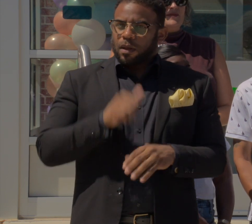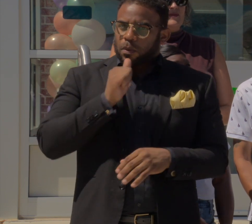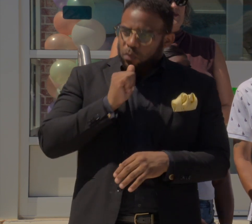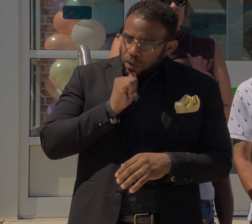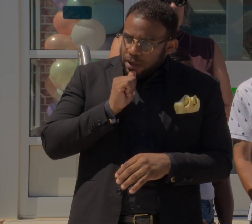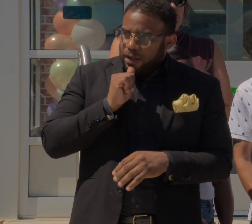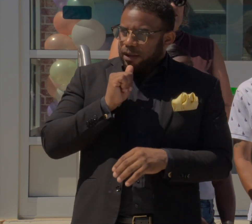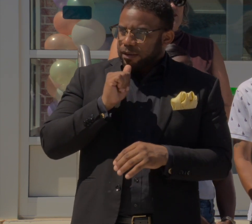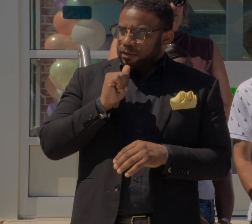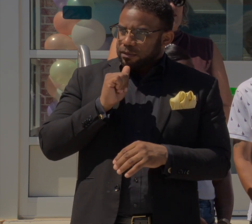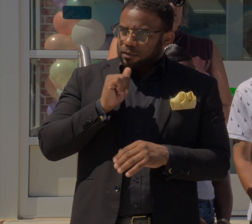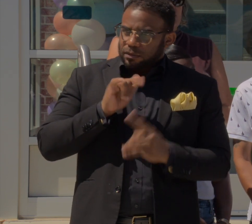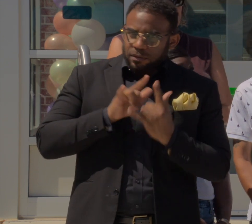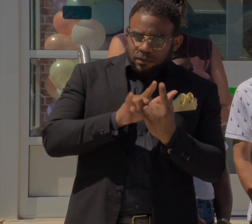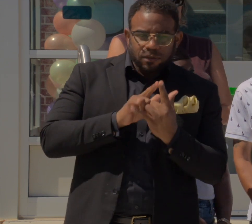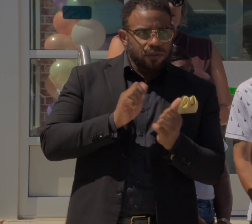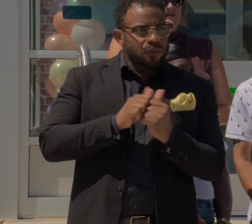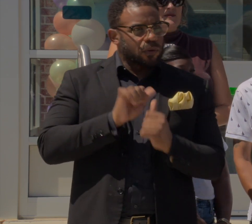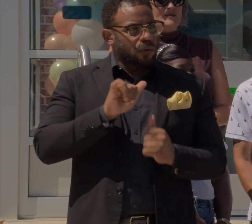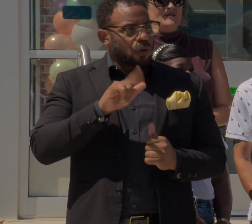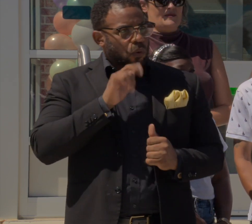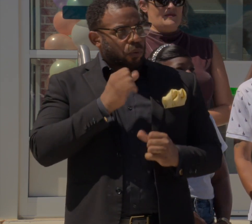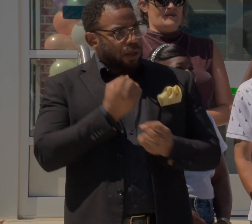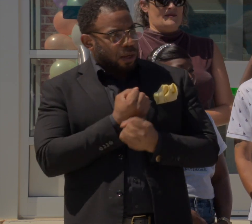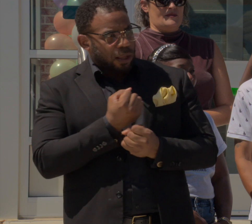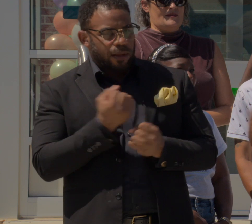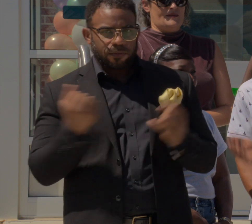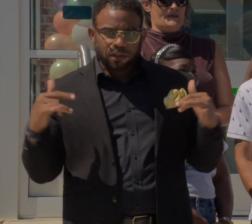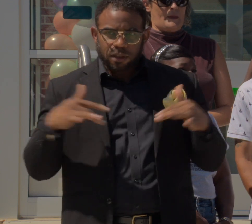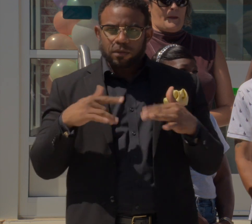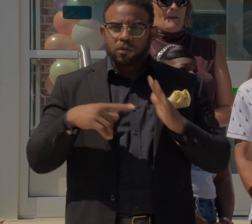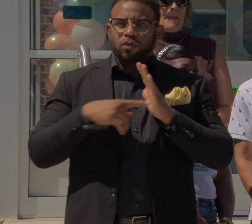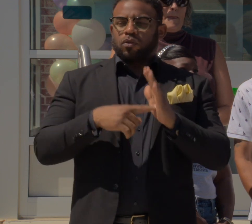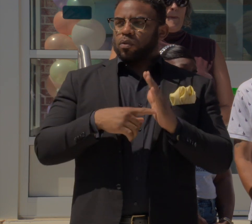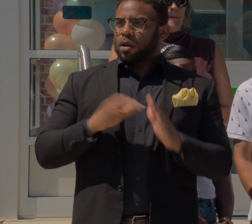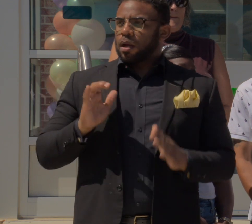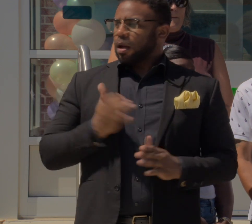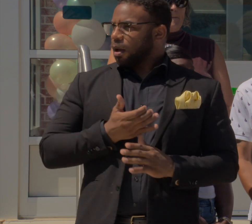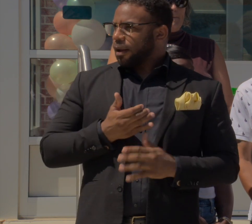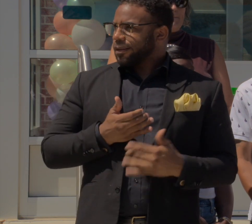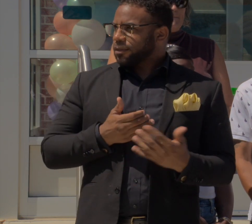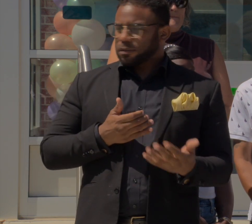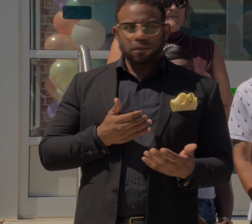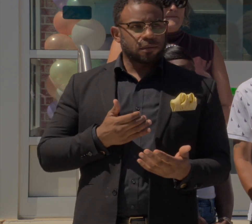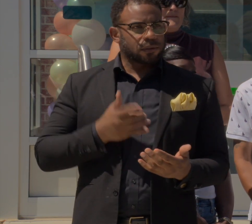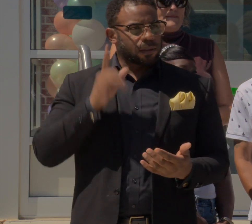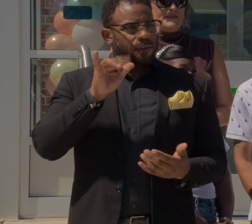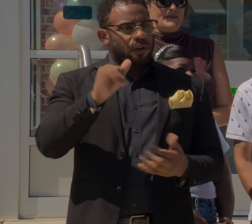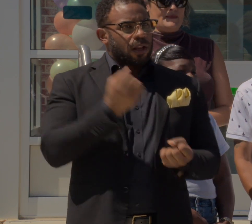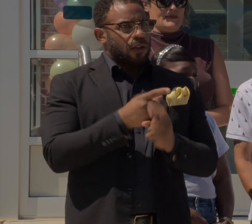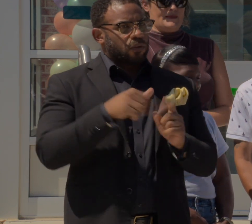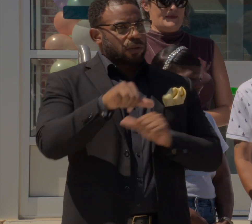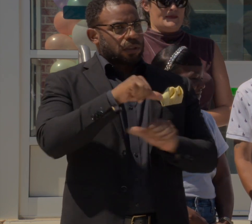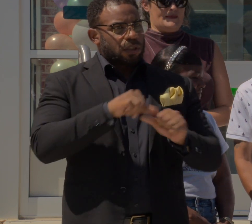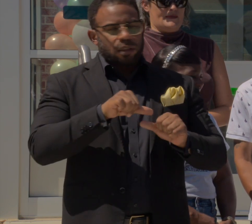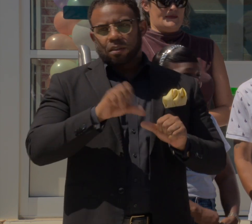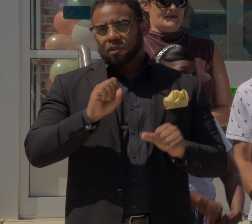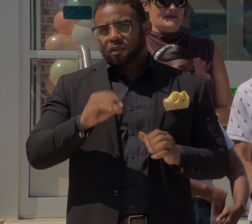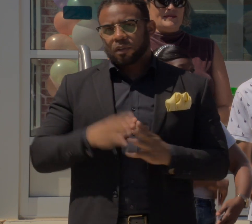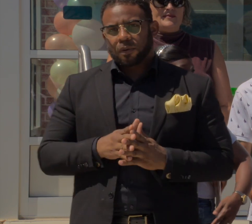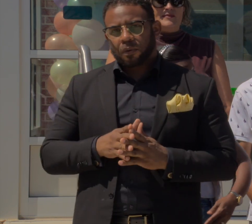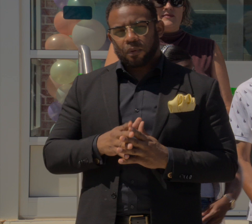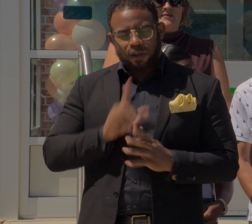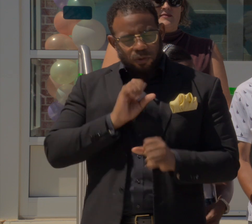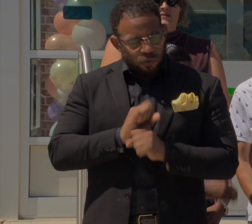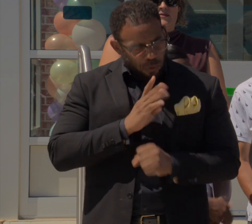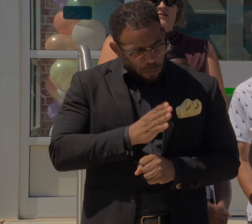private, intimate way with those who we love, to showcase our everlasting love to each other. So we did it in